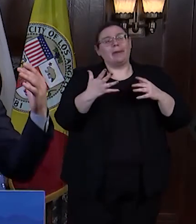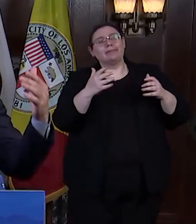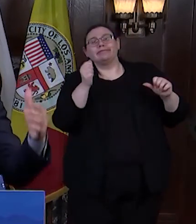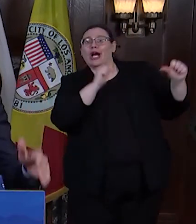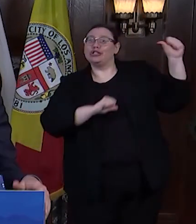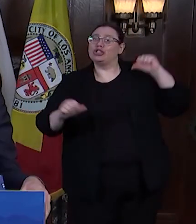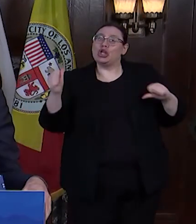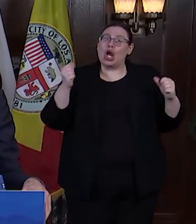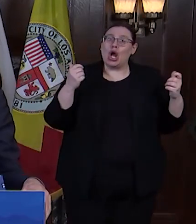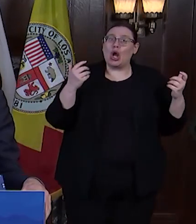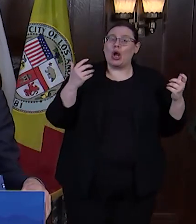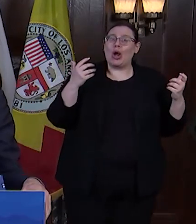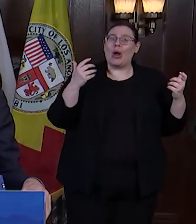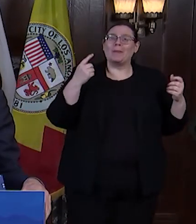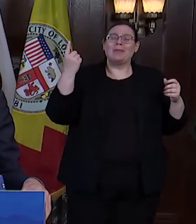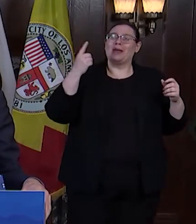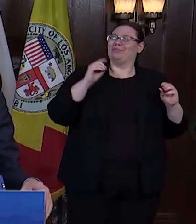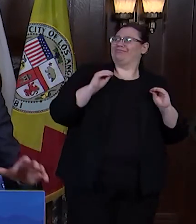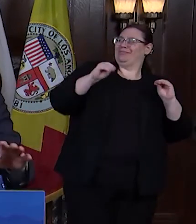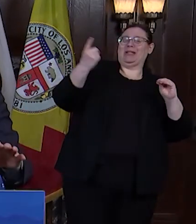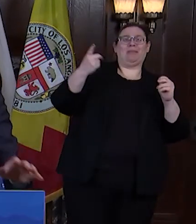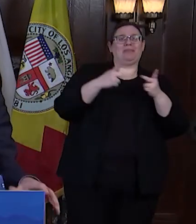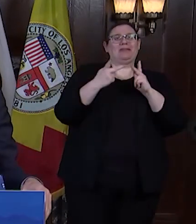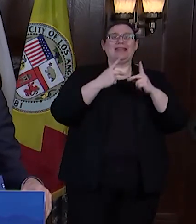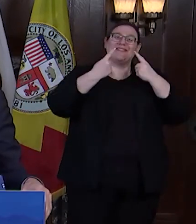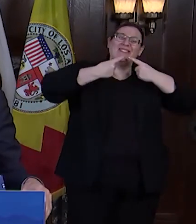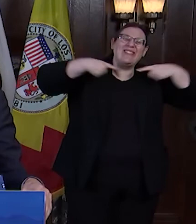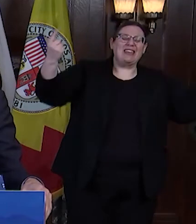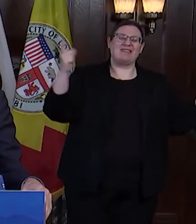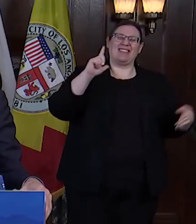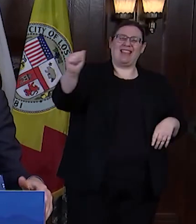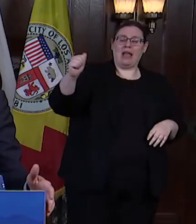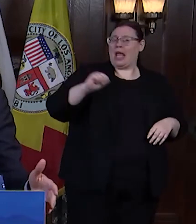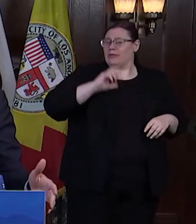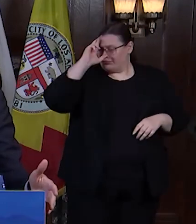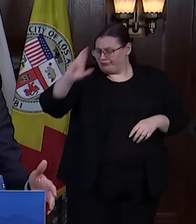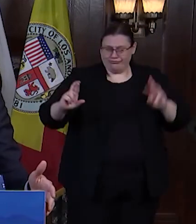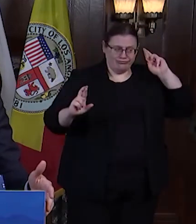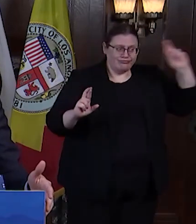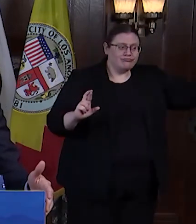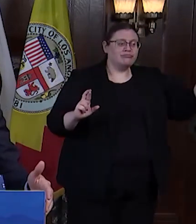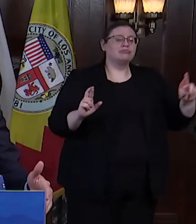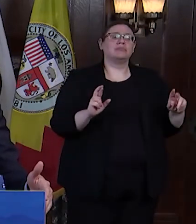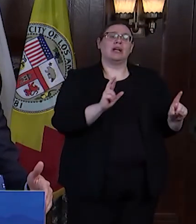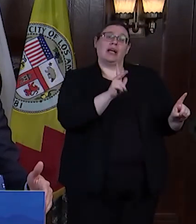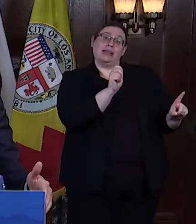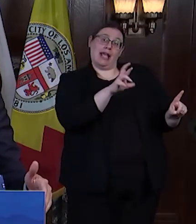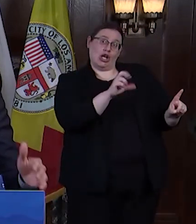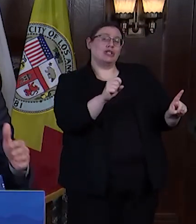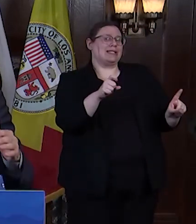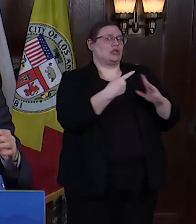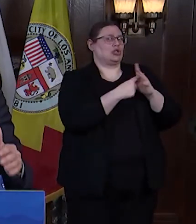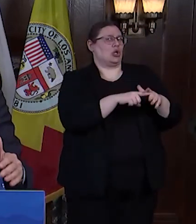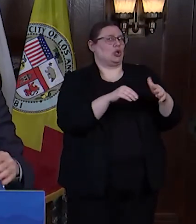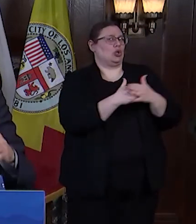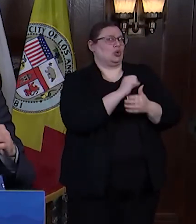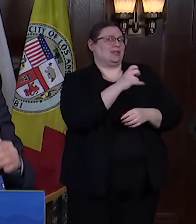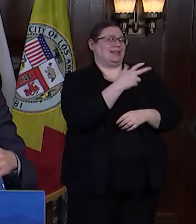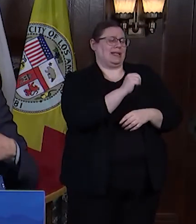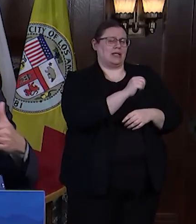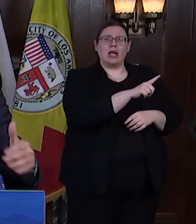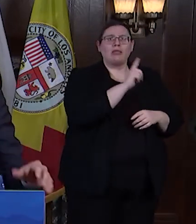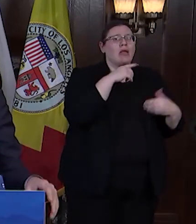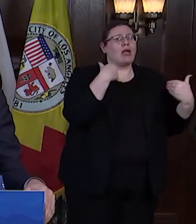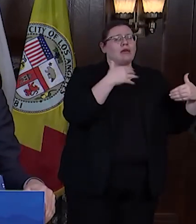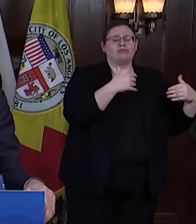if we can put them in an iconic place. And look, I want to respect both the teams. The Lakers have to start a season very soon, and they've been the model of